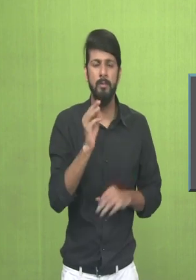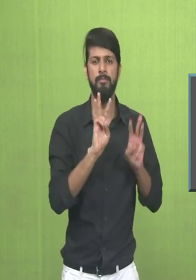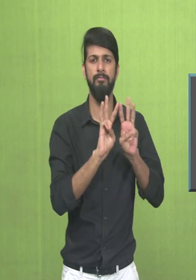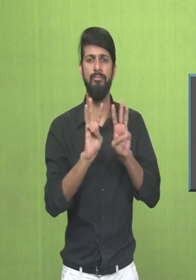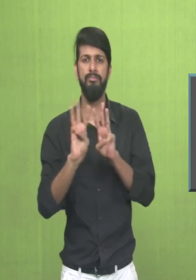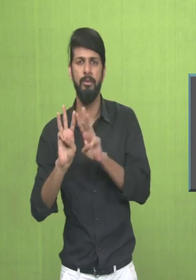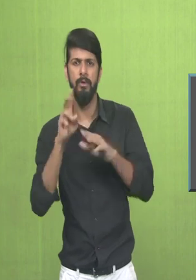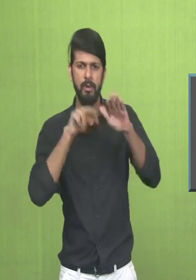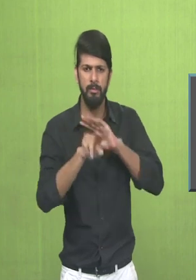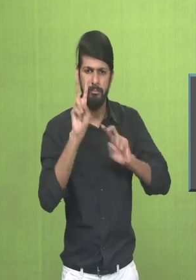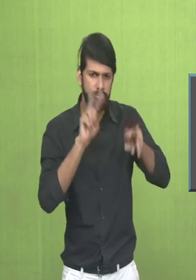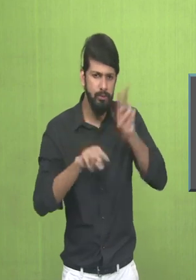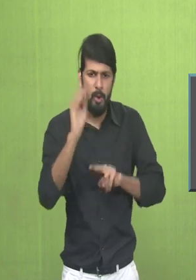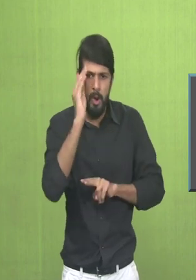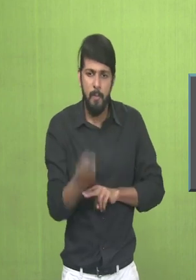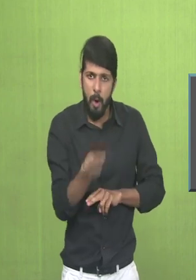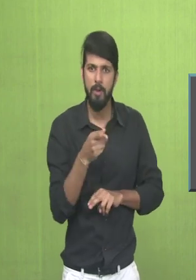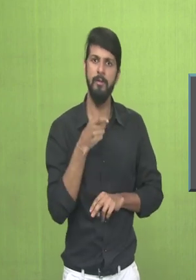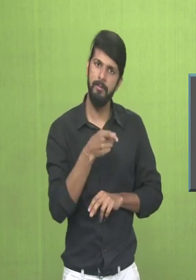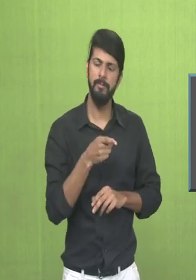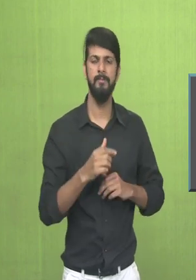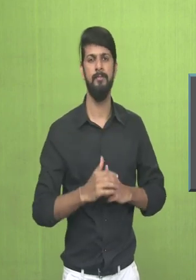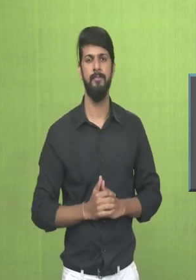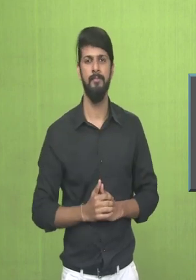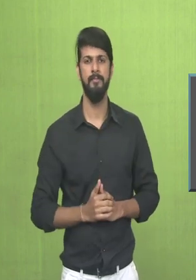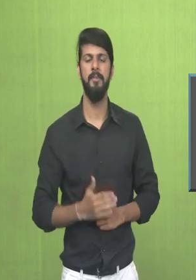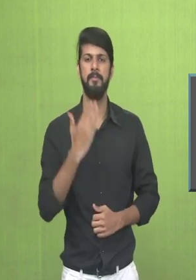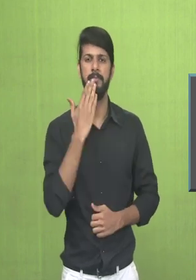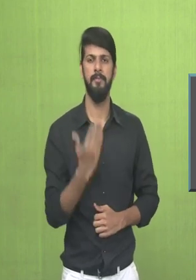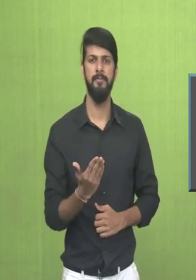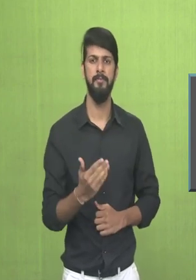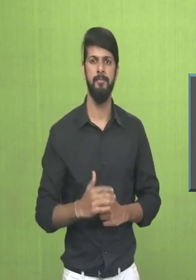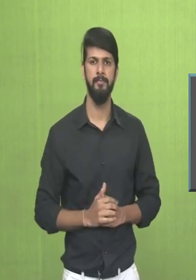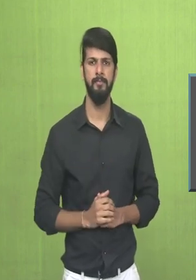also visit our website www.nios.ac.in. Thank you.